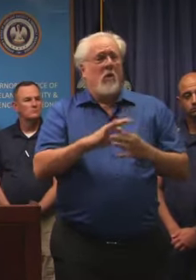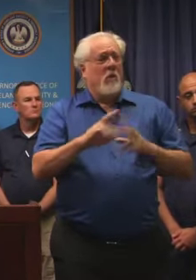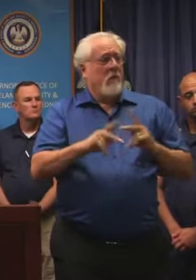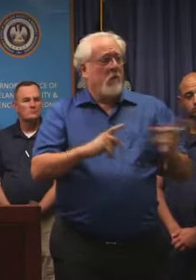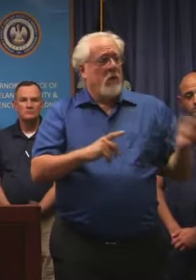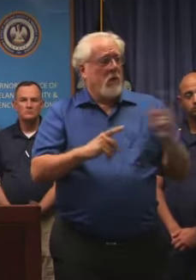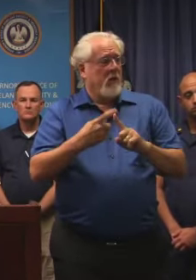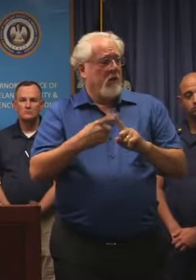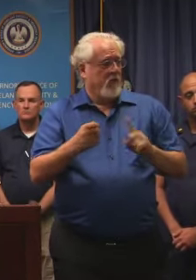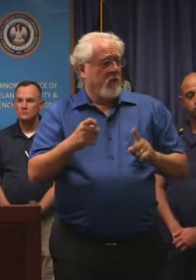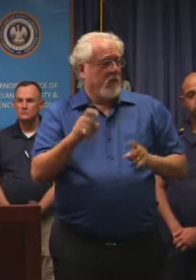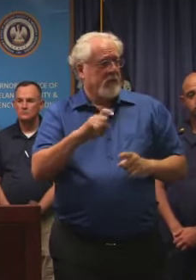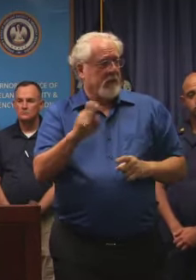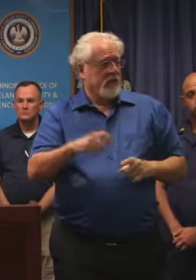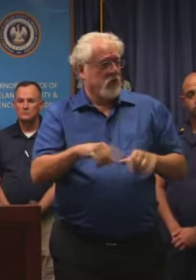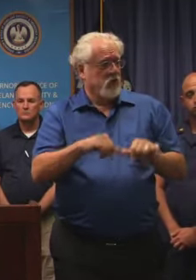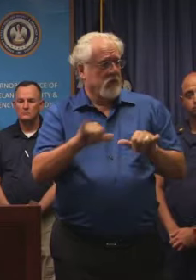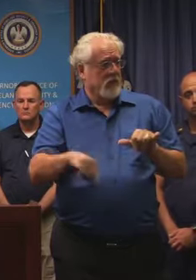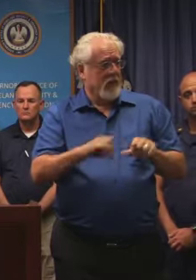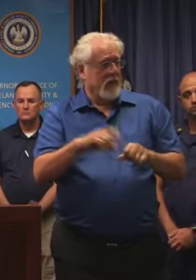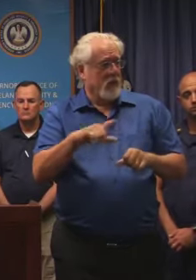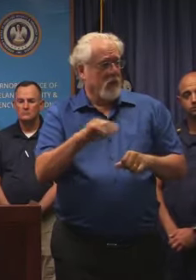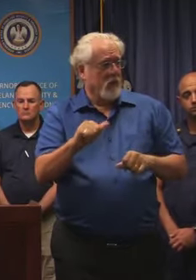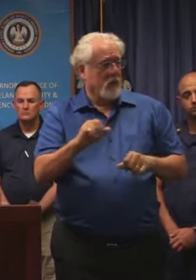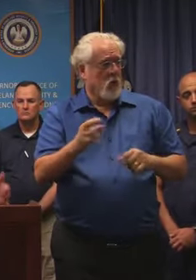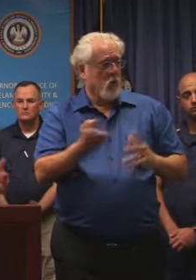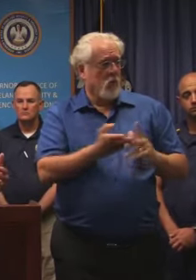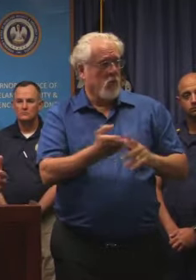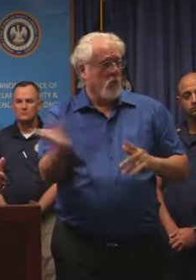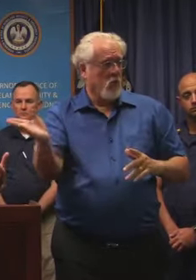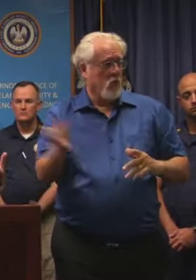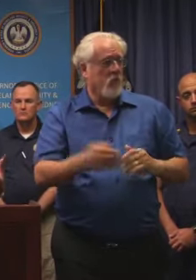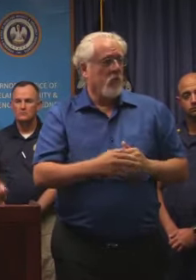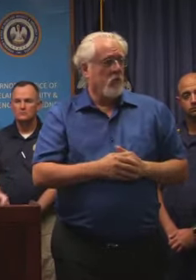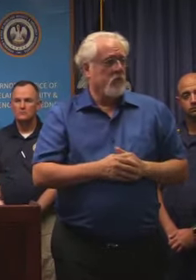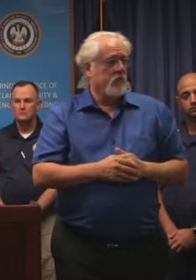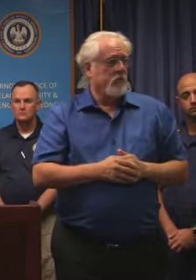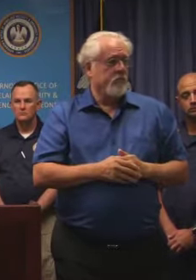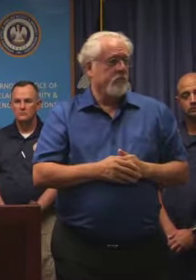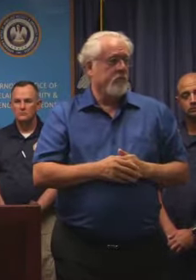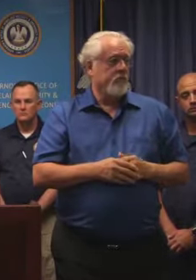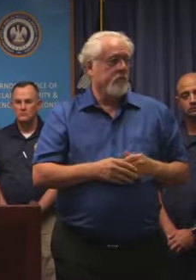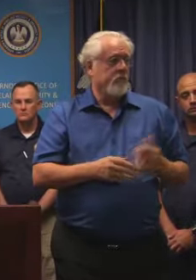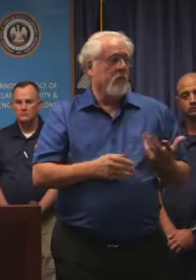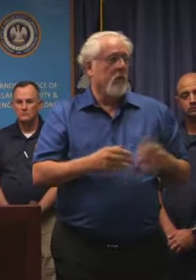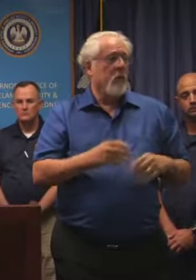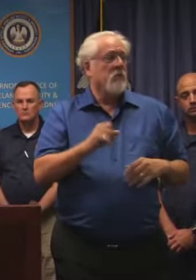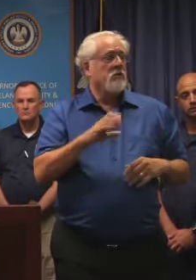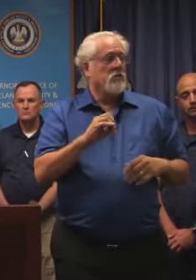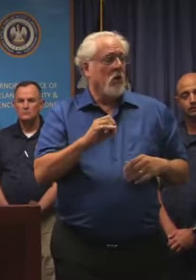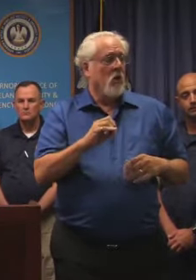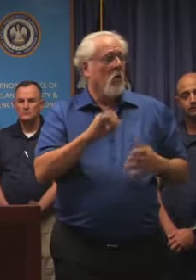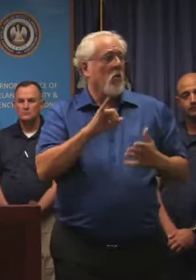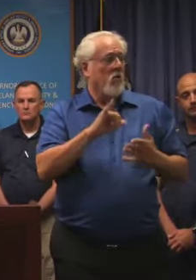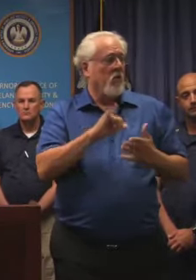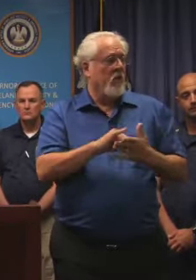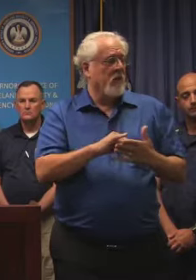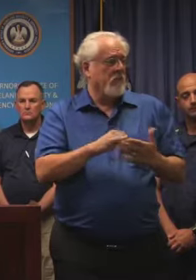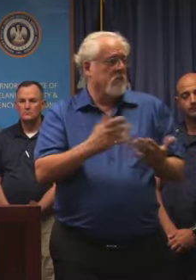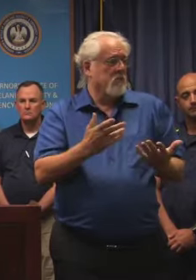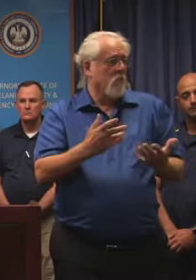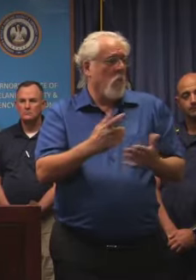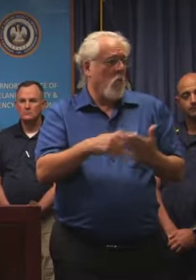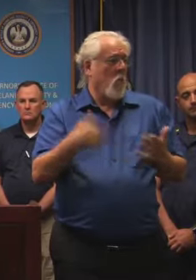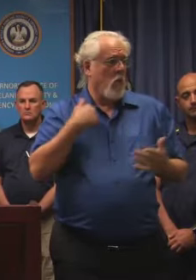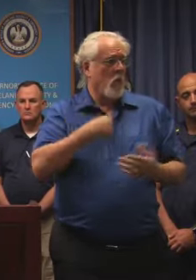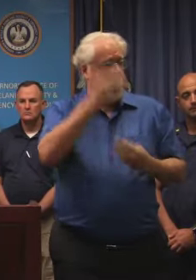coming out of Texas either to stay in Louisiana or with respect to their movement across our state. That is consistent with what we